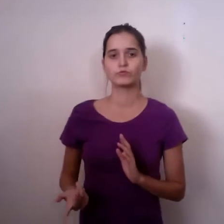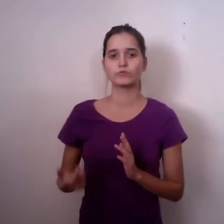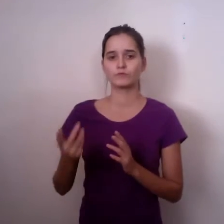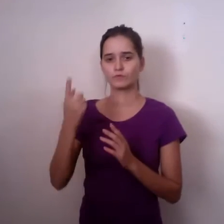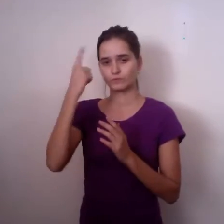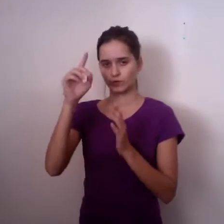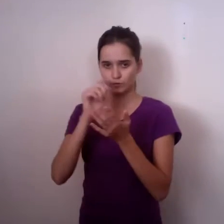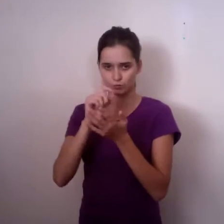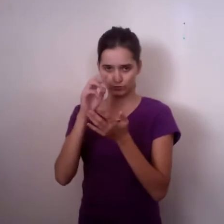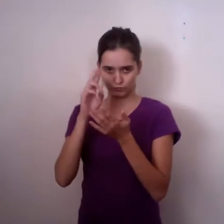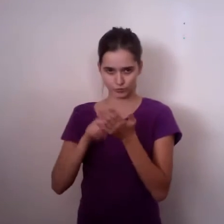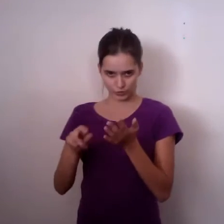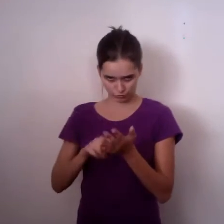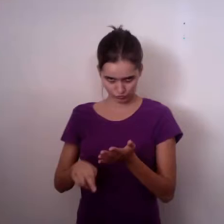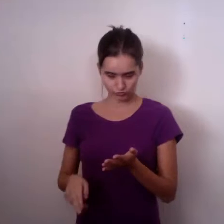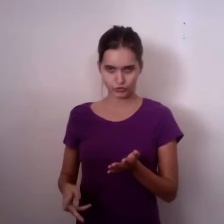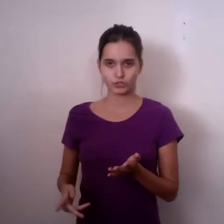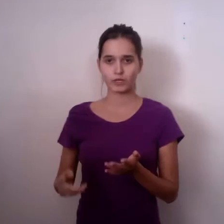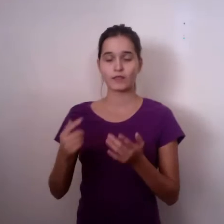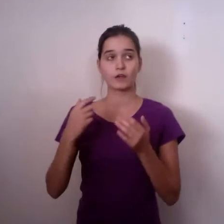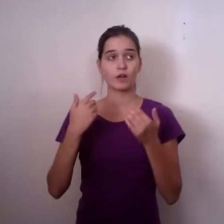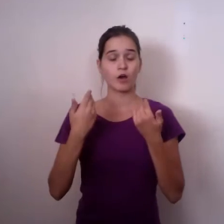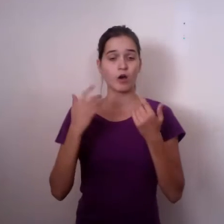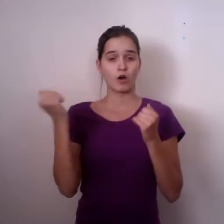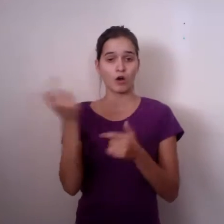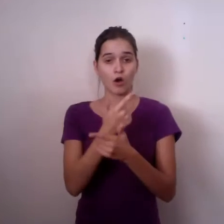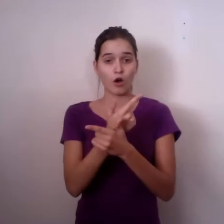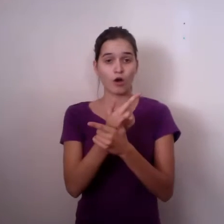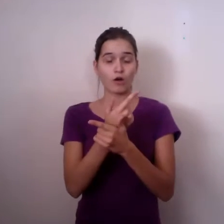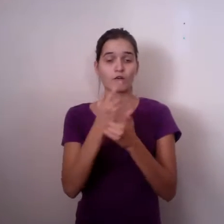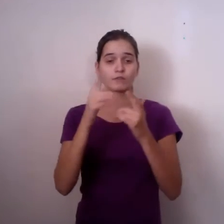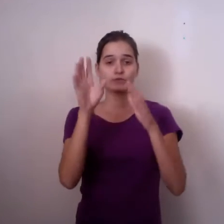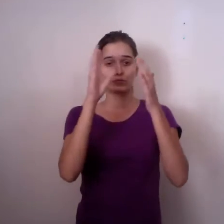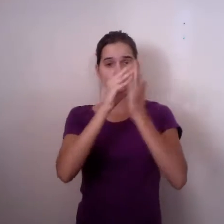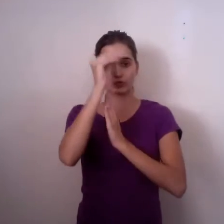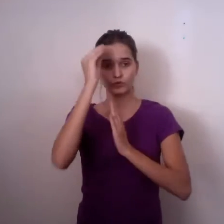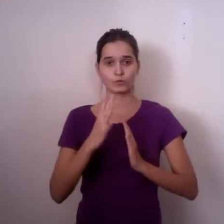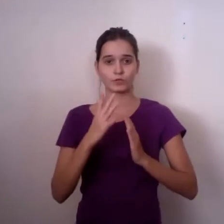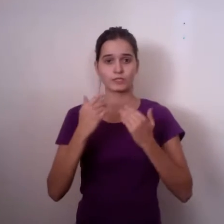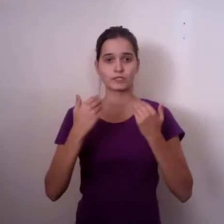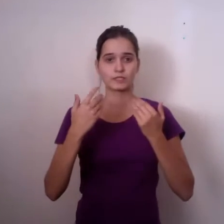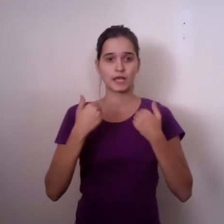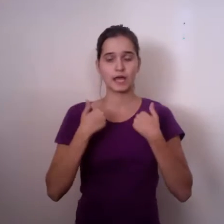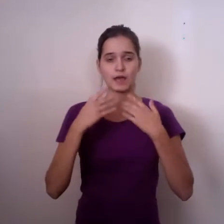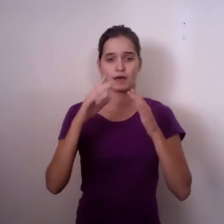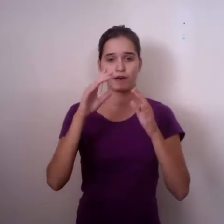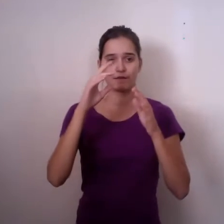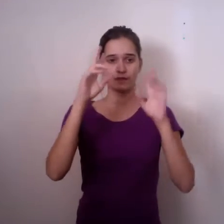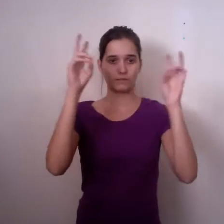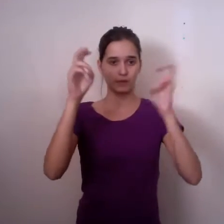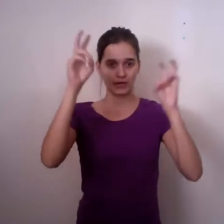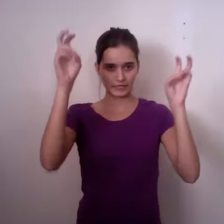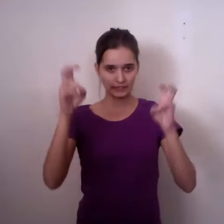of the students write the name of the article and the main idea from their article on the blackboards in the classroom, the author's